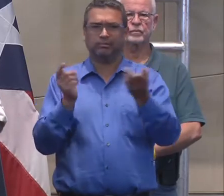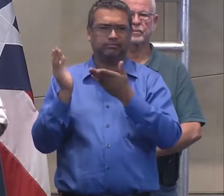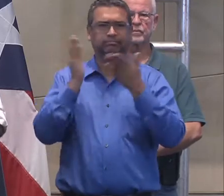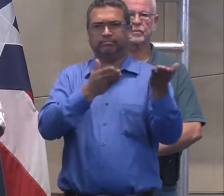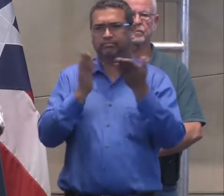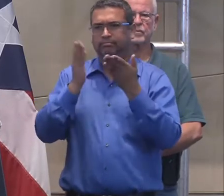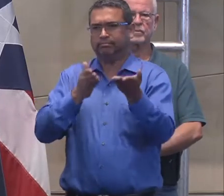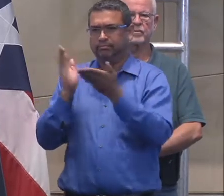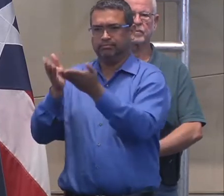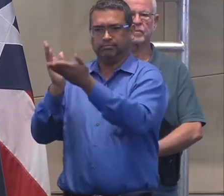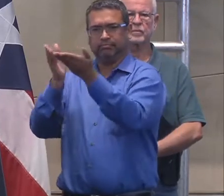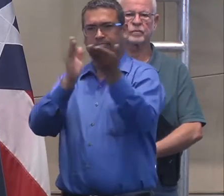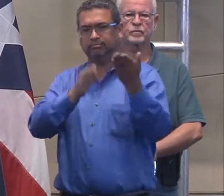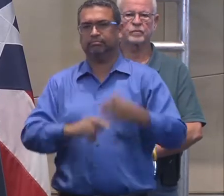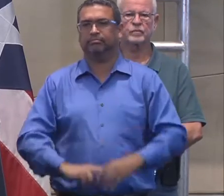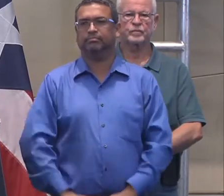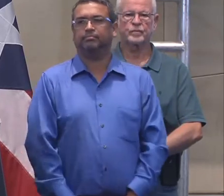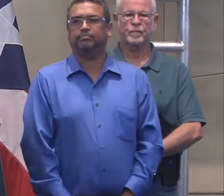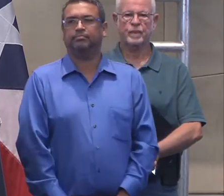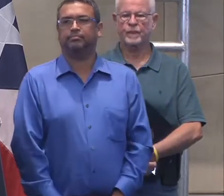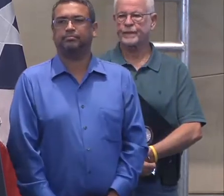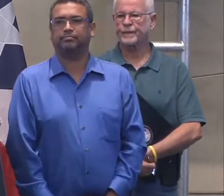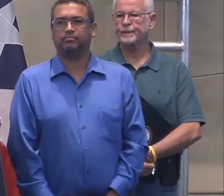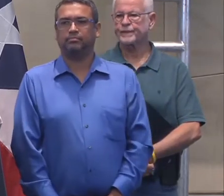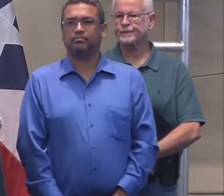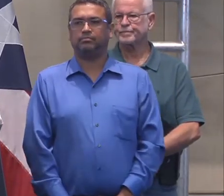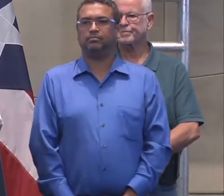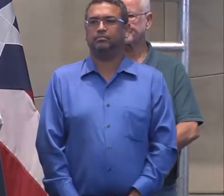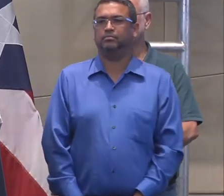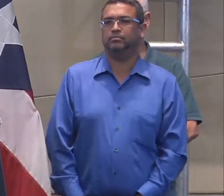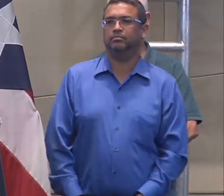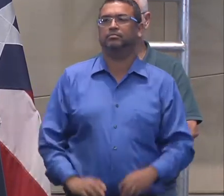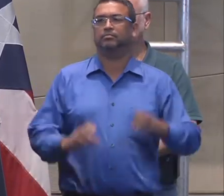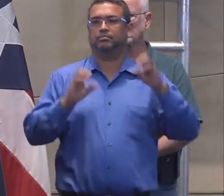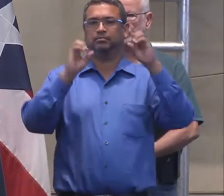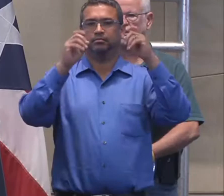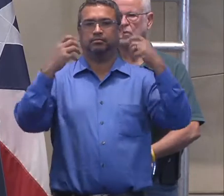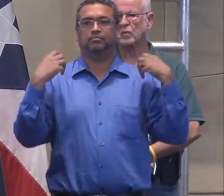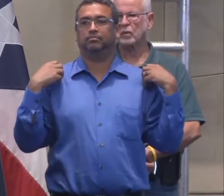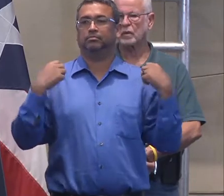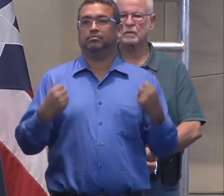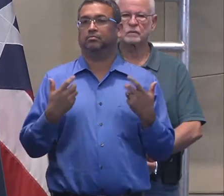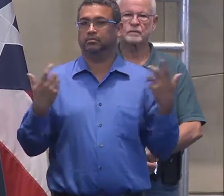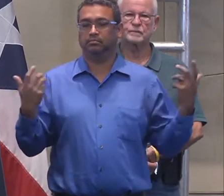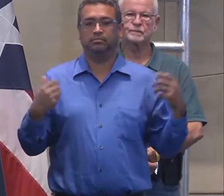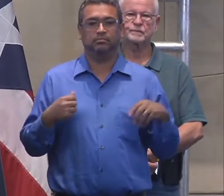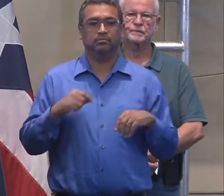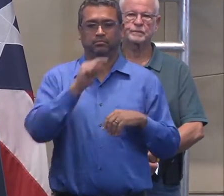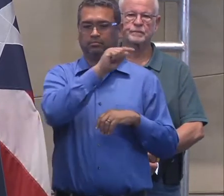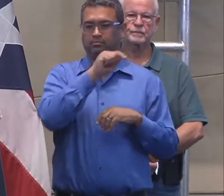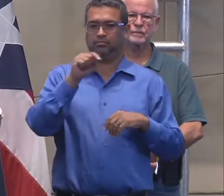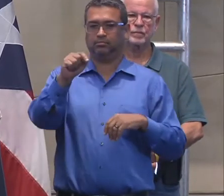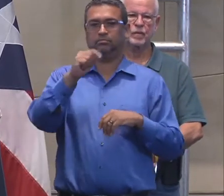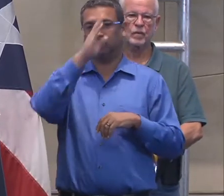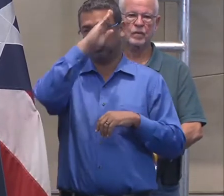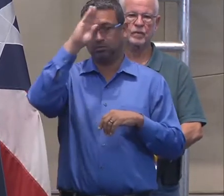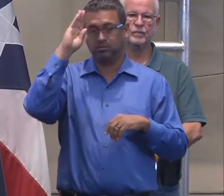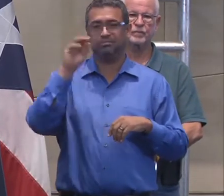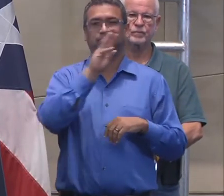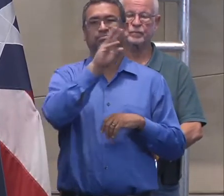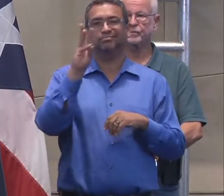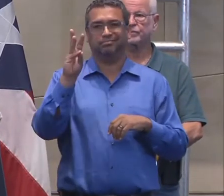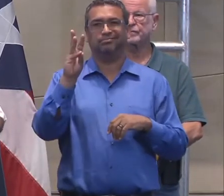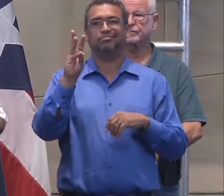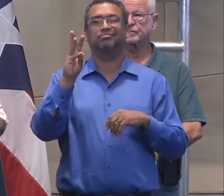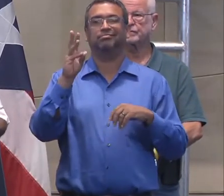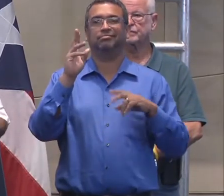to attend to the crisis. In terms of health care, 66 hospitals receiving patients,